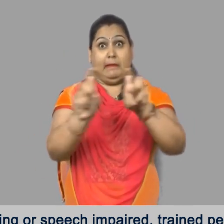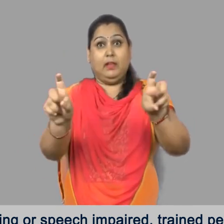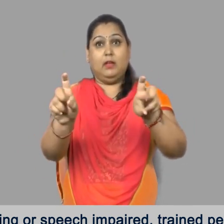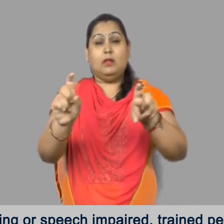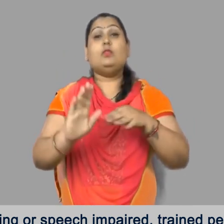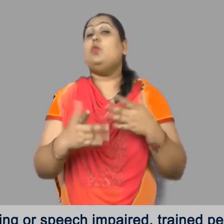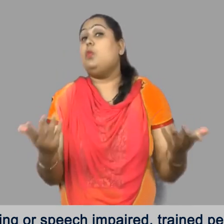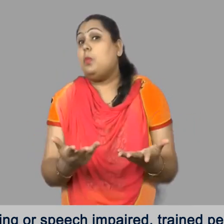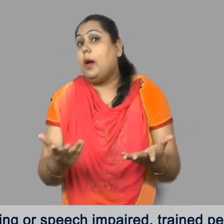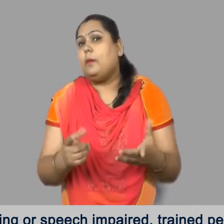lead to